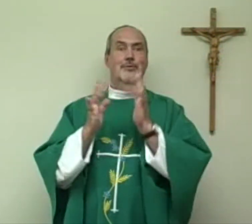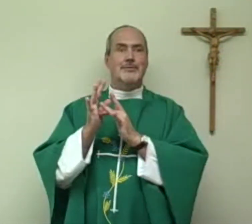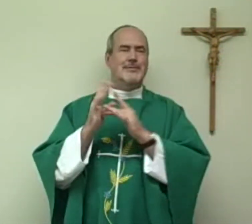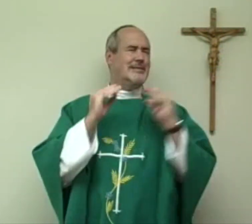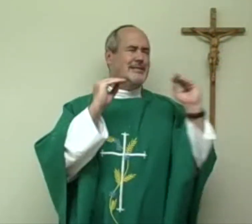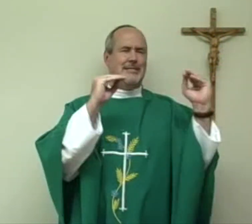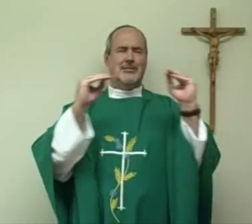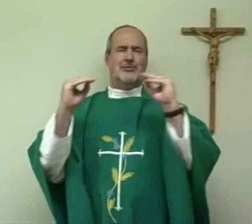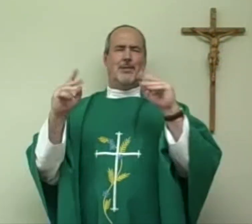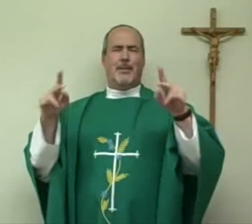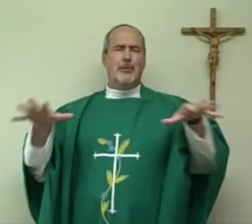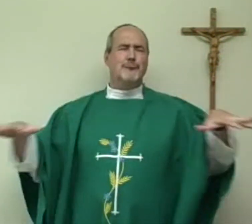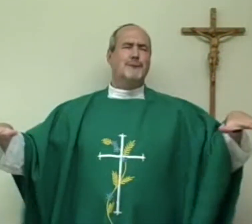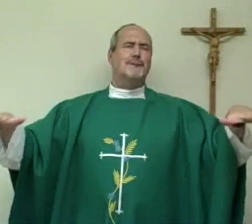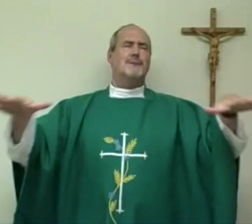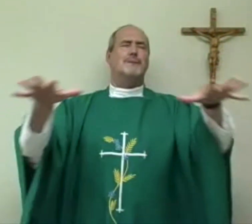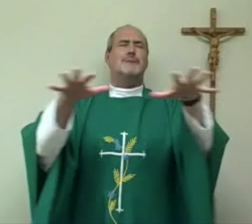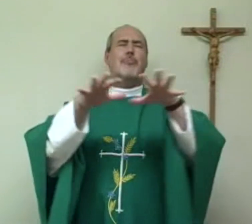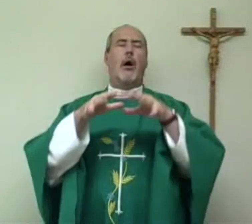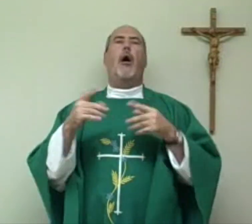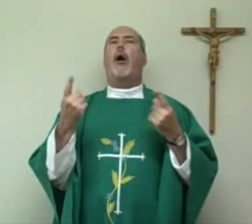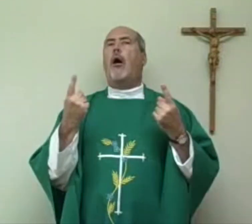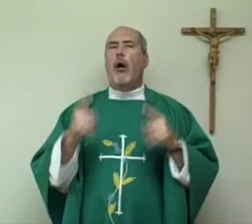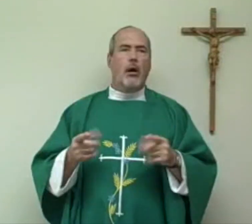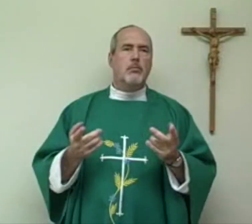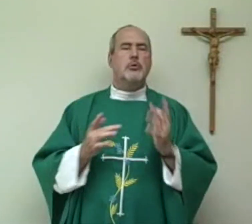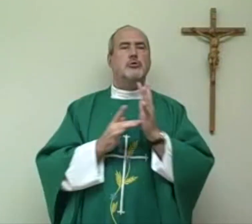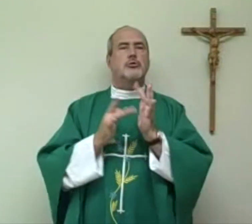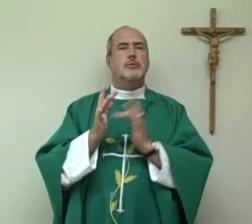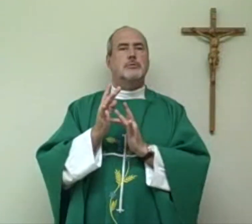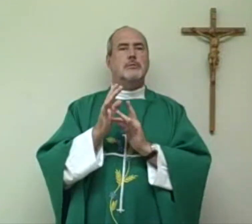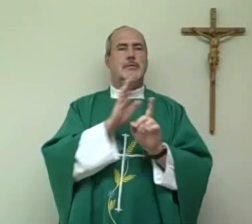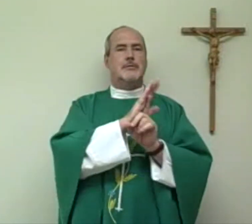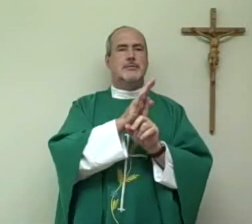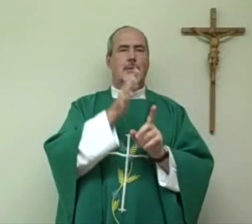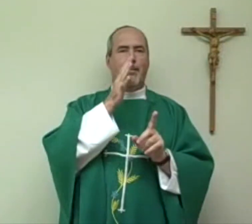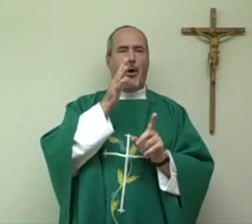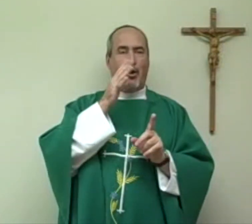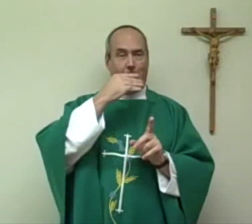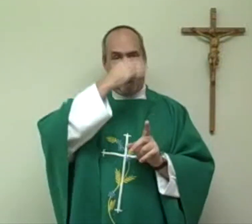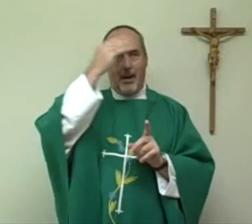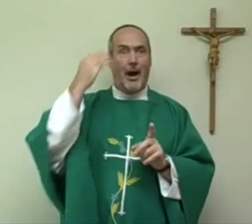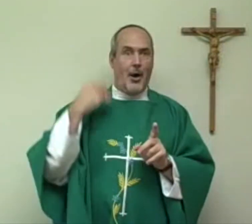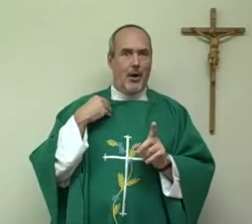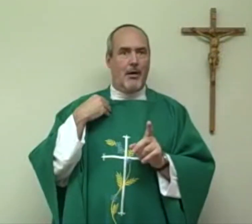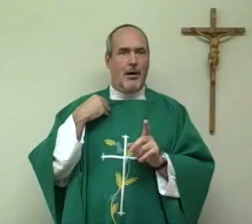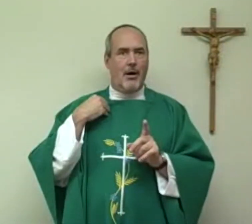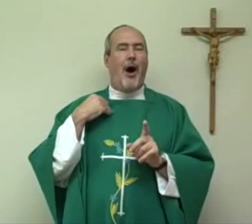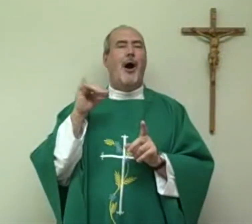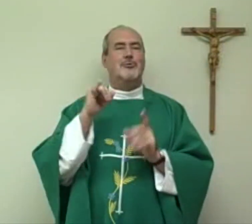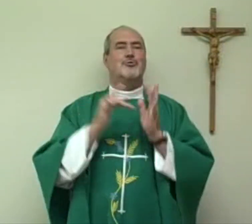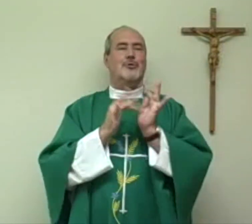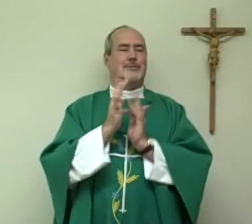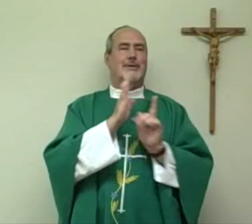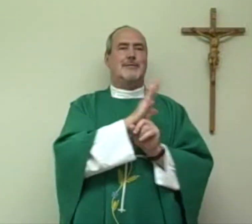Today, the gospel speaks of Jesus teaching masses of people, and Jesus' mother